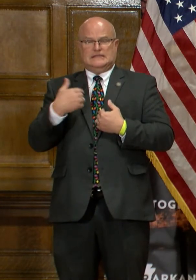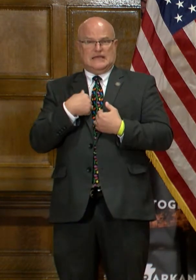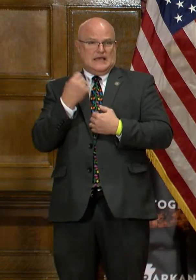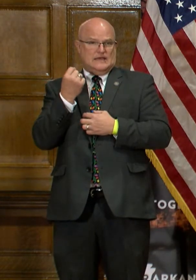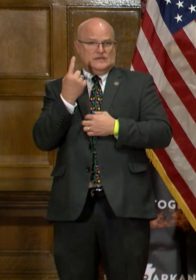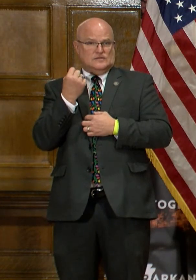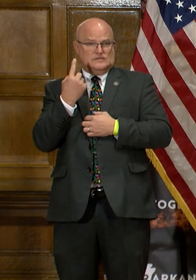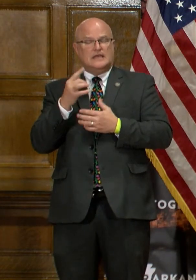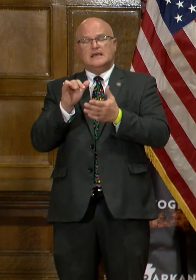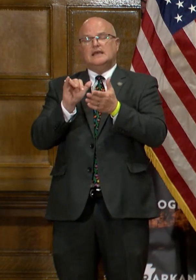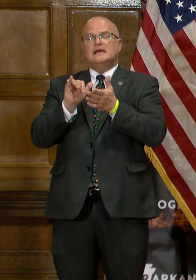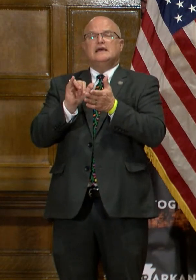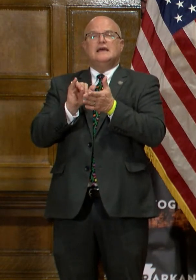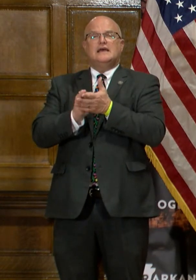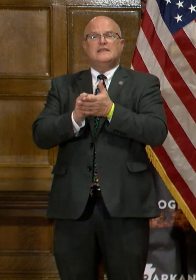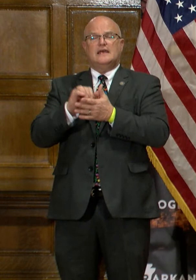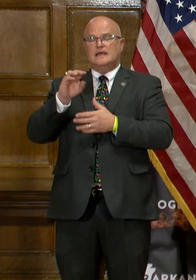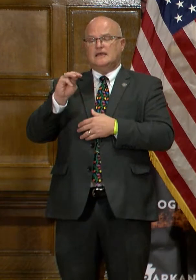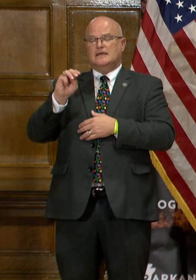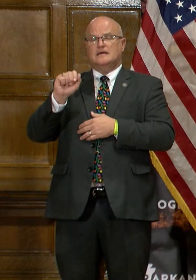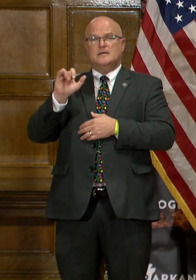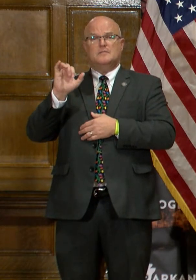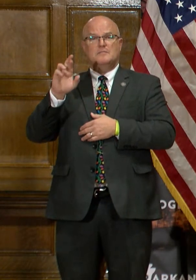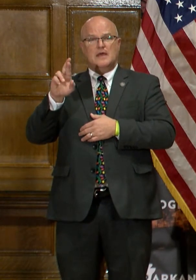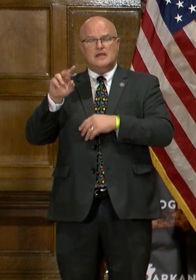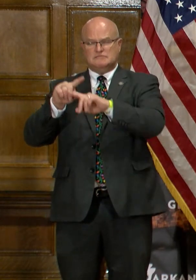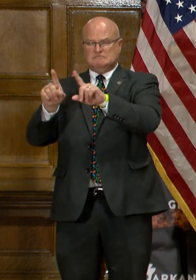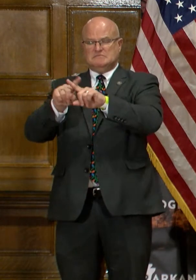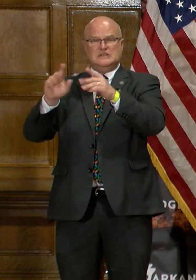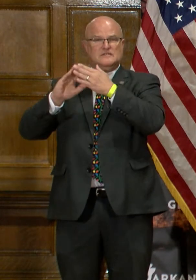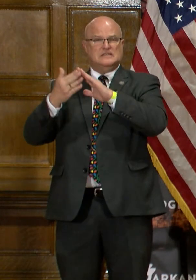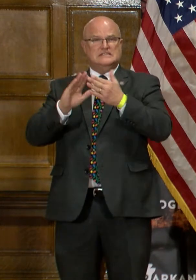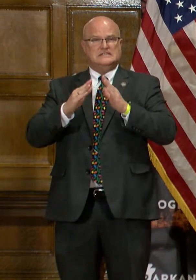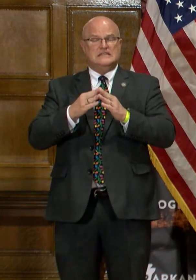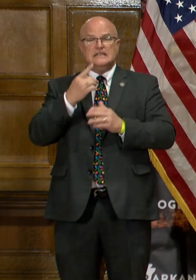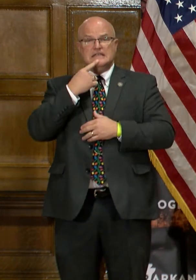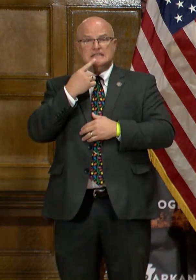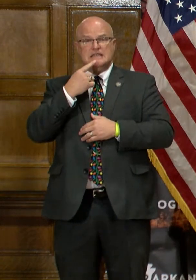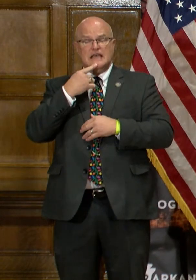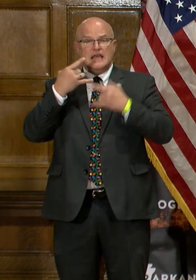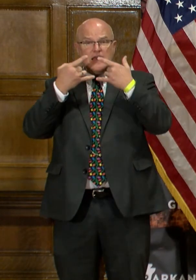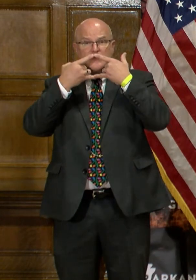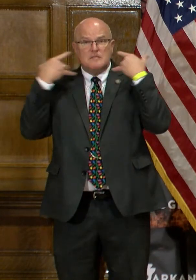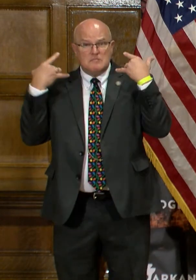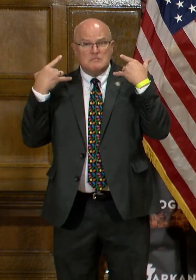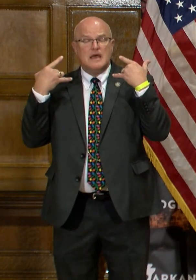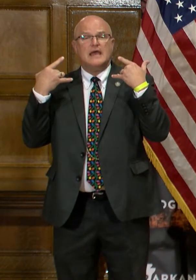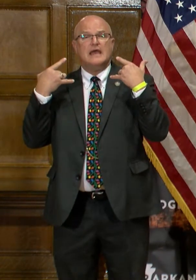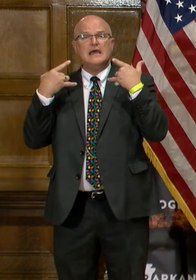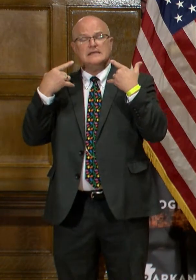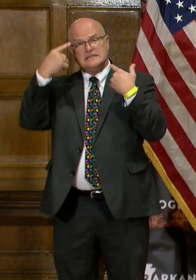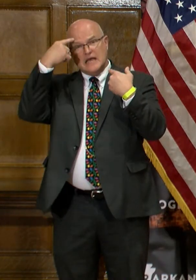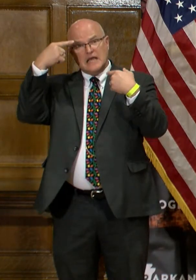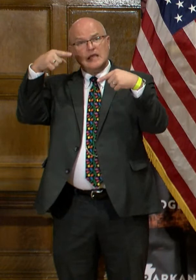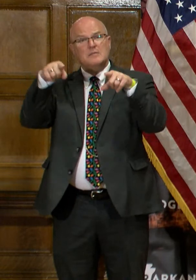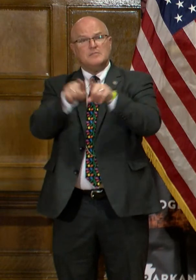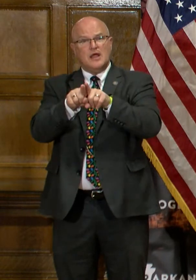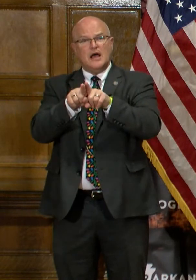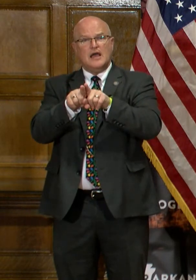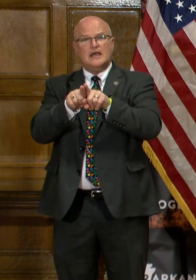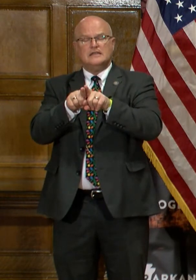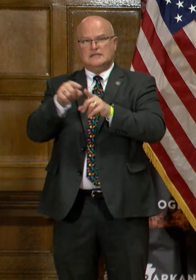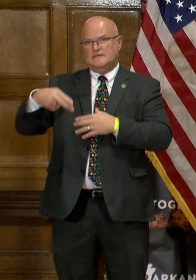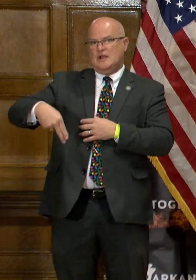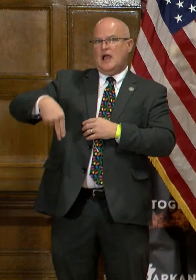standpoint is that the mayors of multiple cities who are saying that the mask compliance is very,